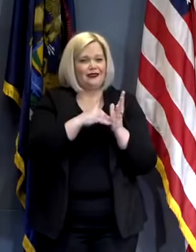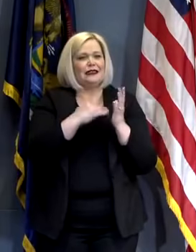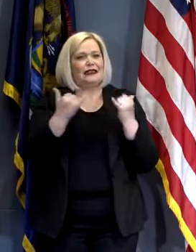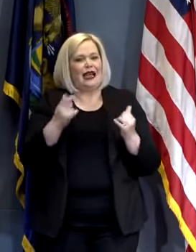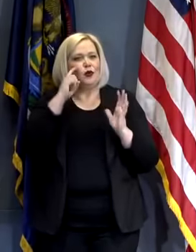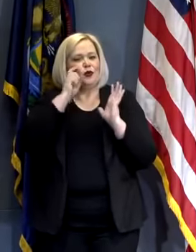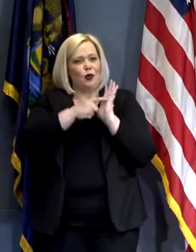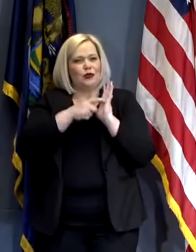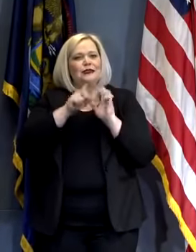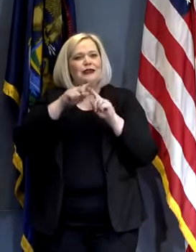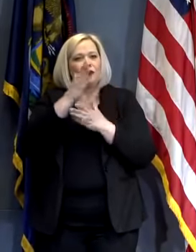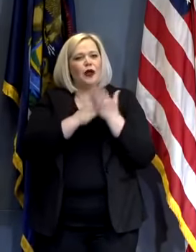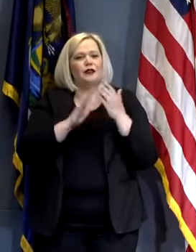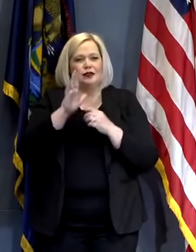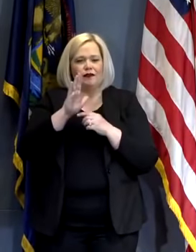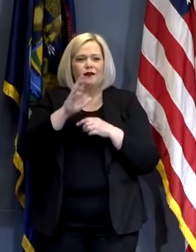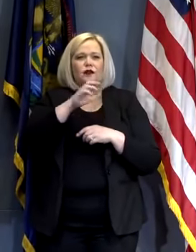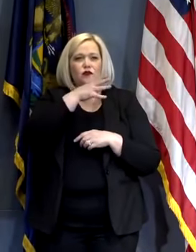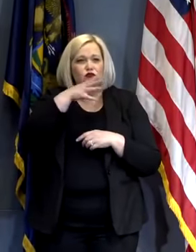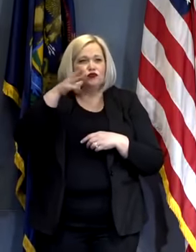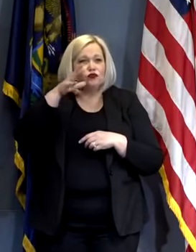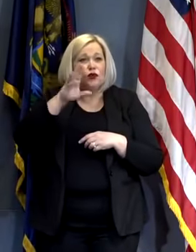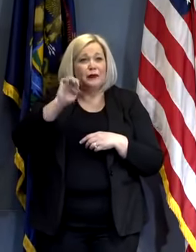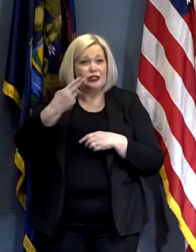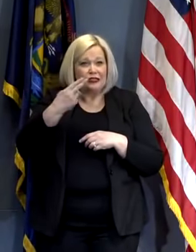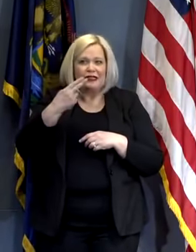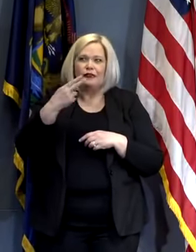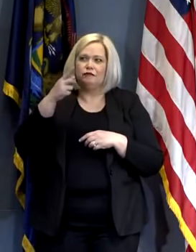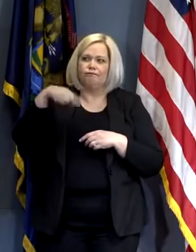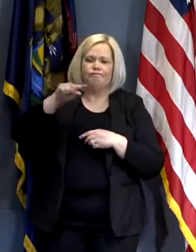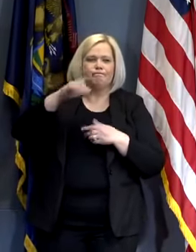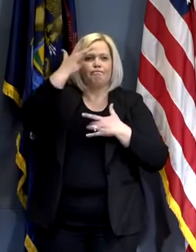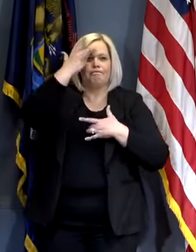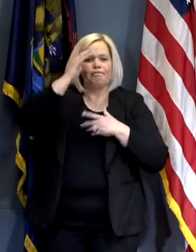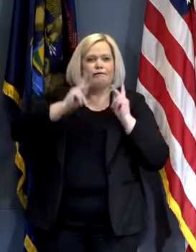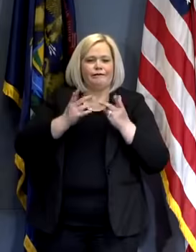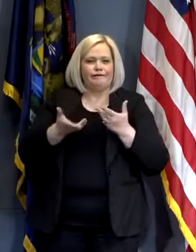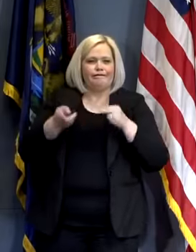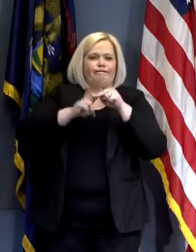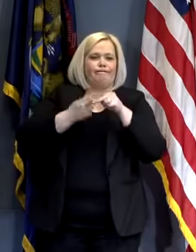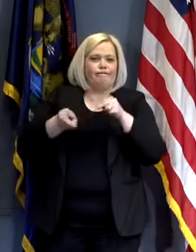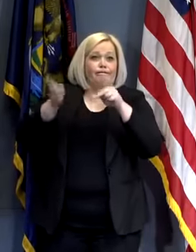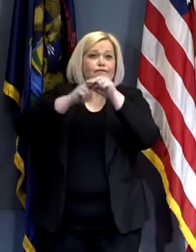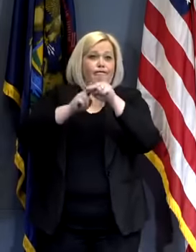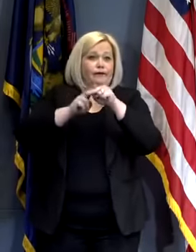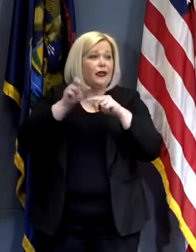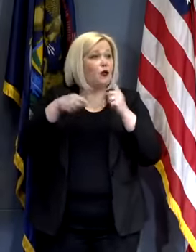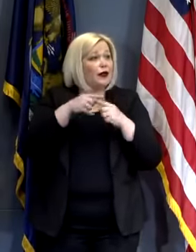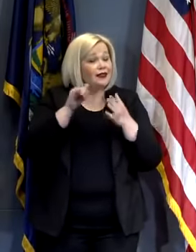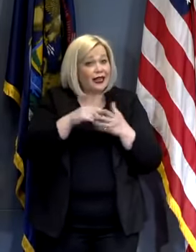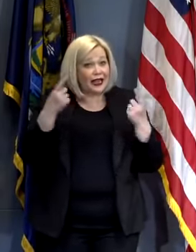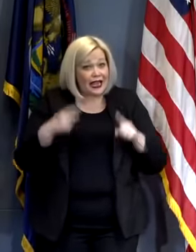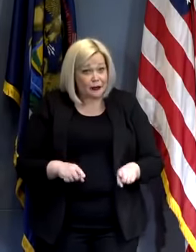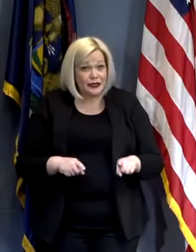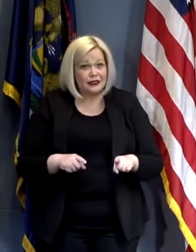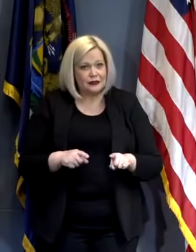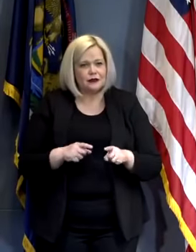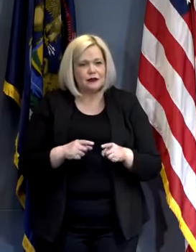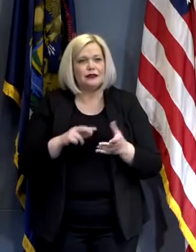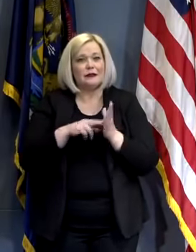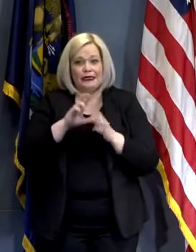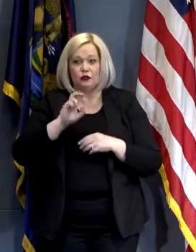parts of rural Michigan because the numbers are going up. And so every time something like this happens, it raises the risk